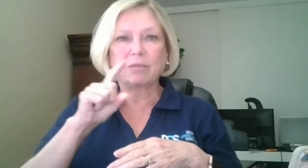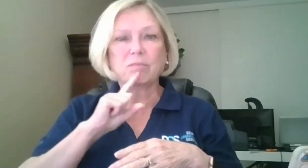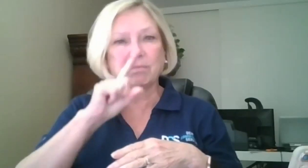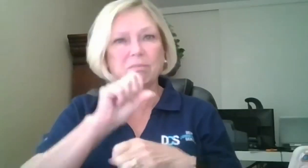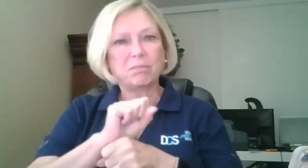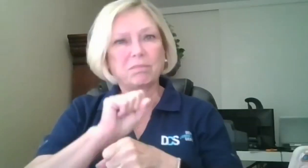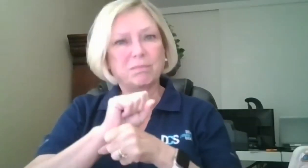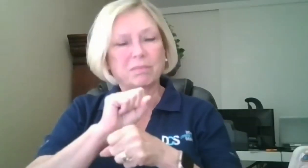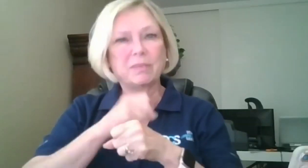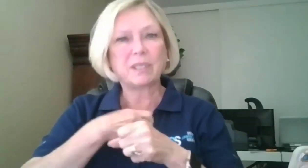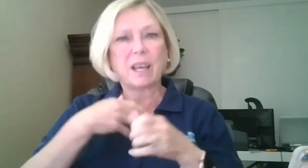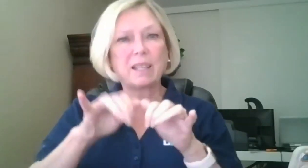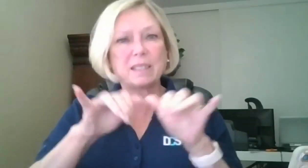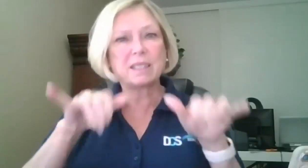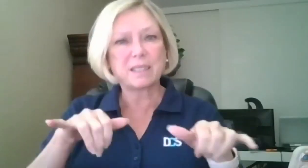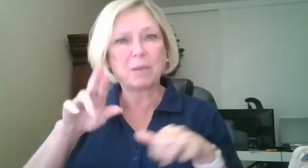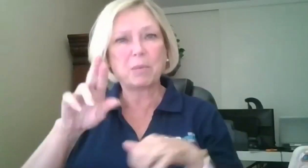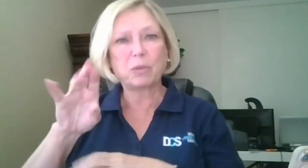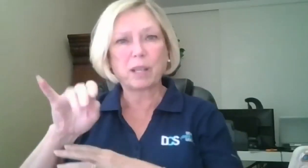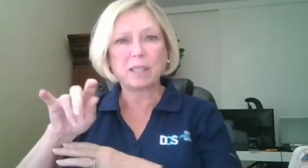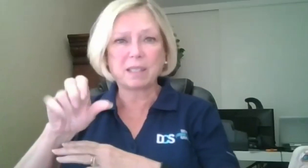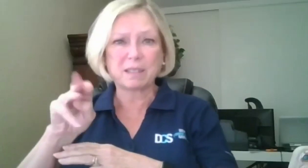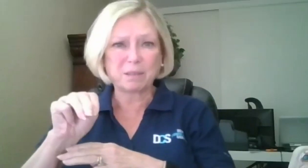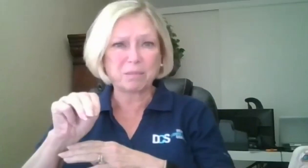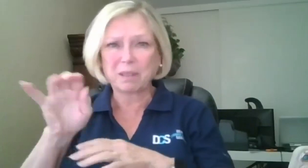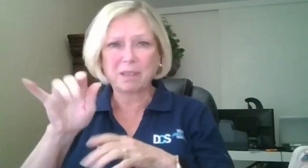Community Services is really